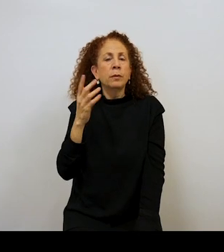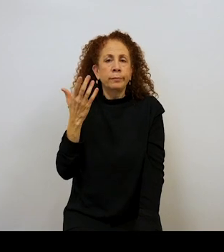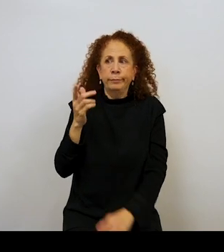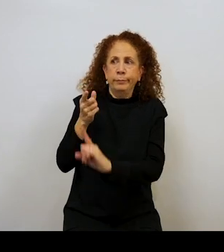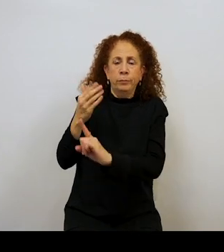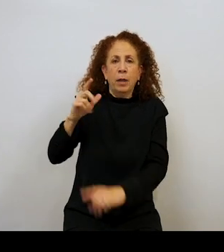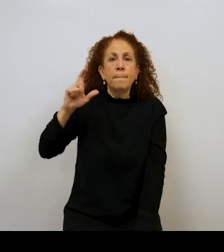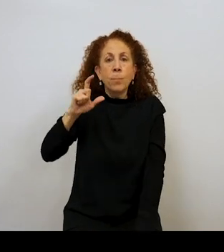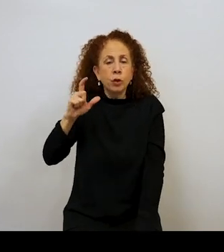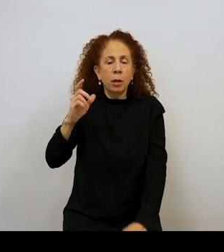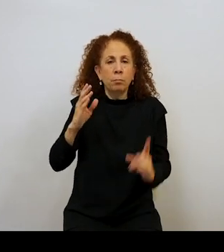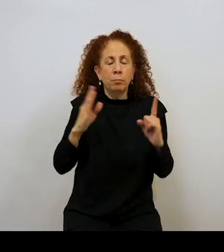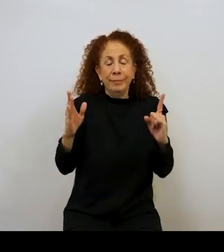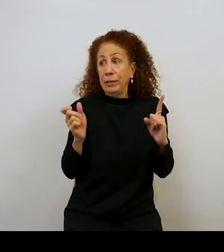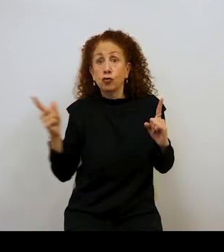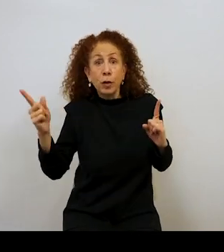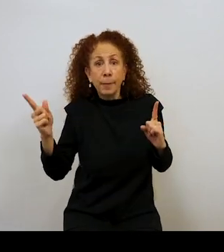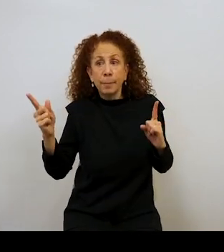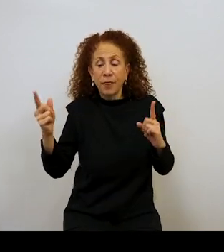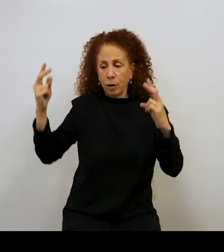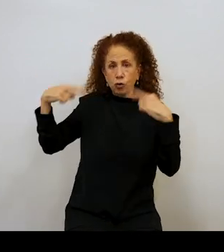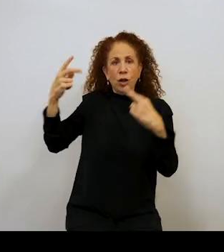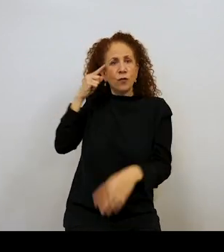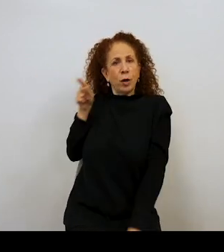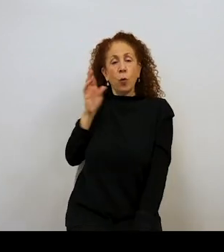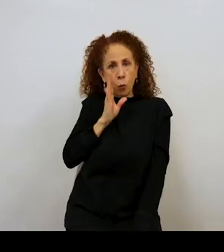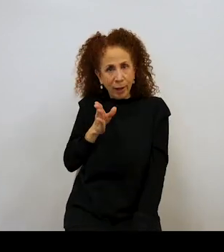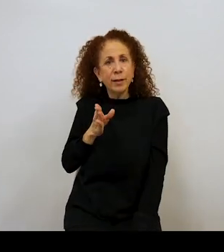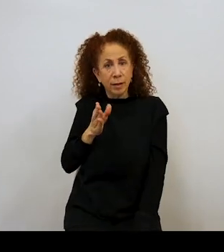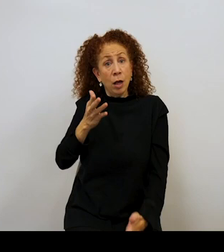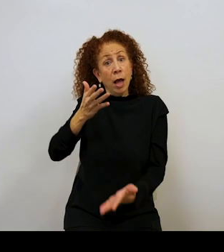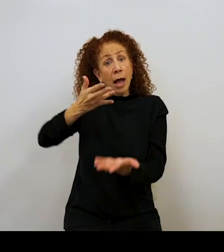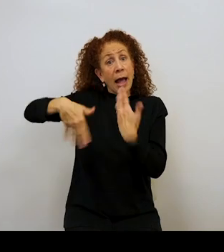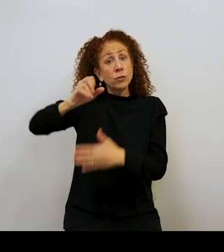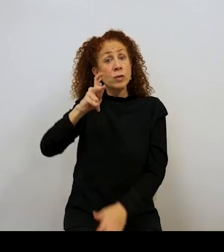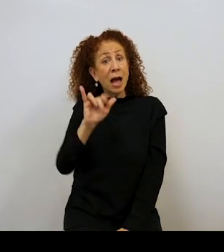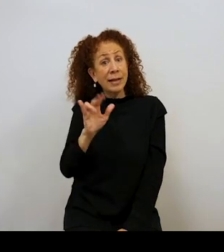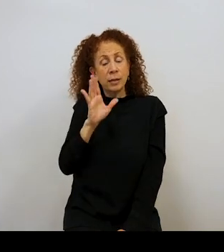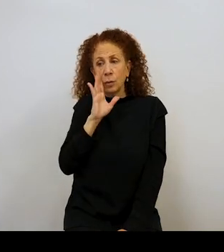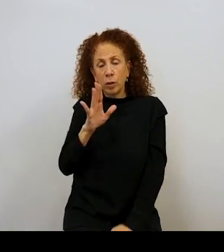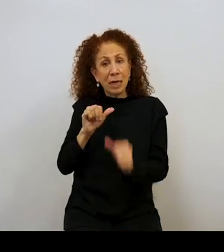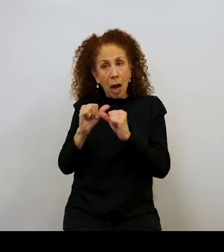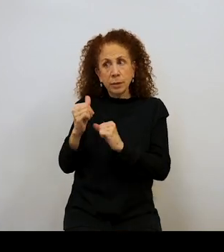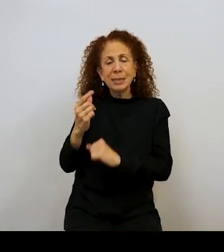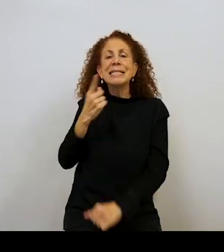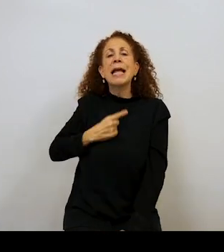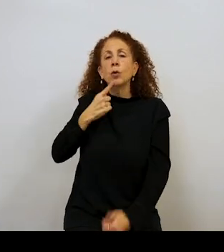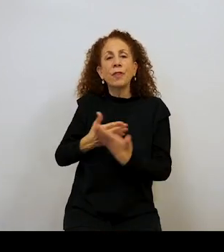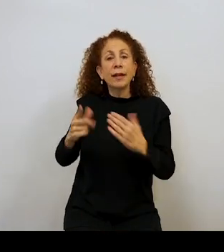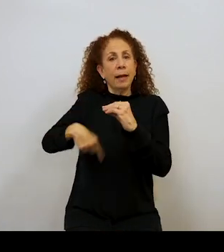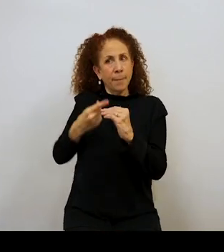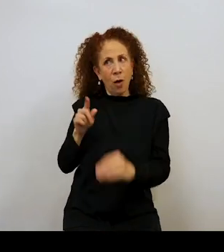mm-hmm. then you are going to be judged for it. And society is, you know, constantly telling you certain things, mm-hmm.